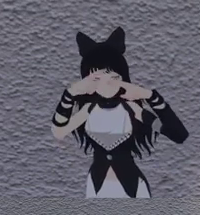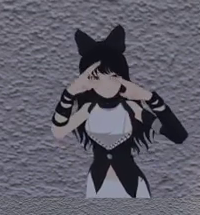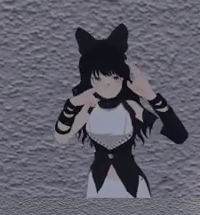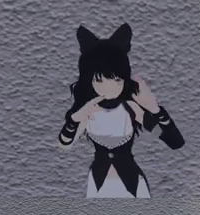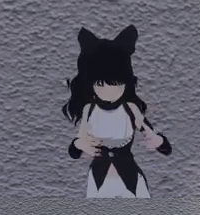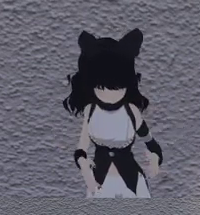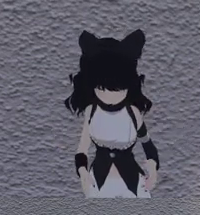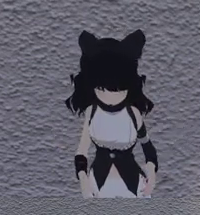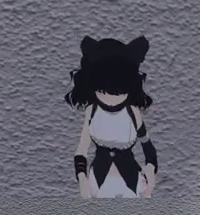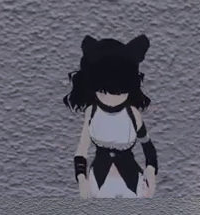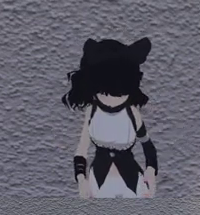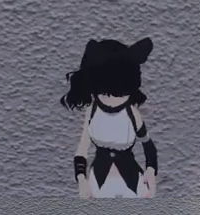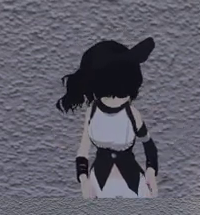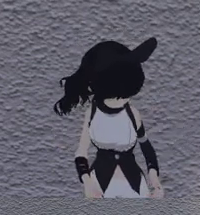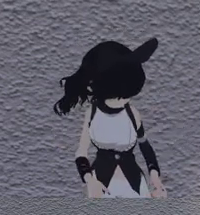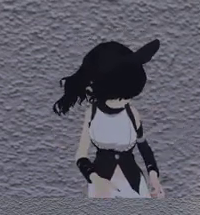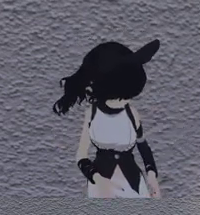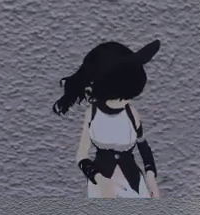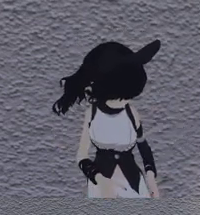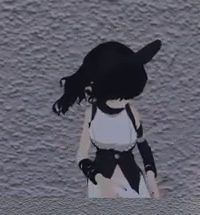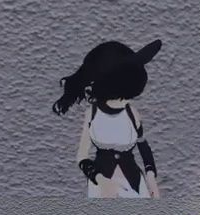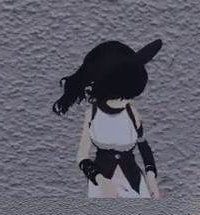You can do that. Build.